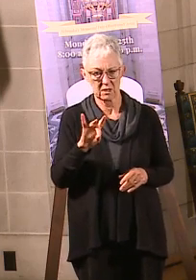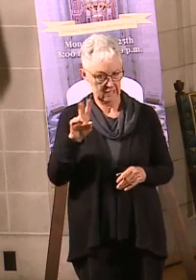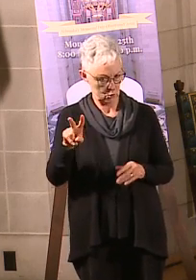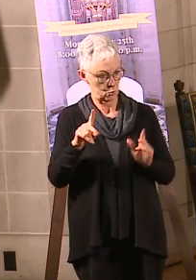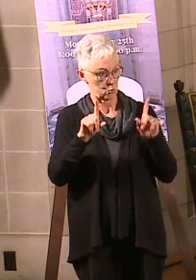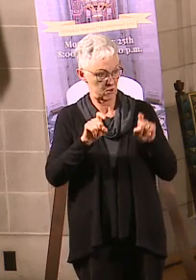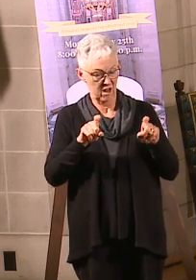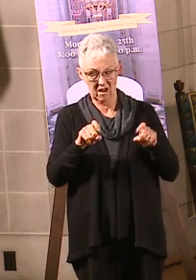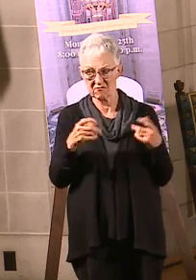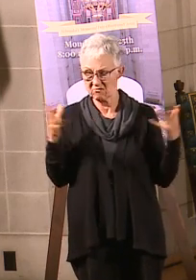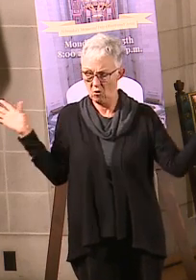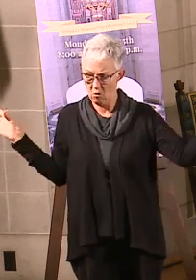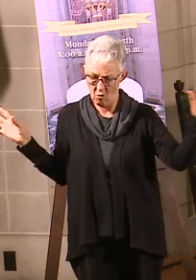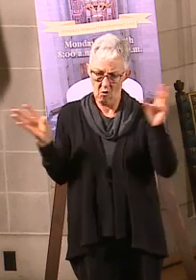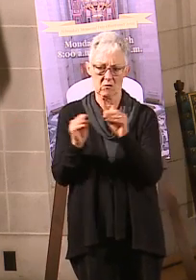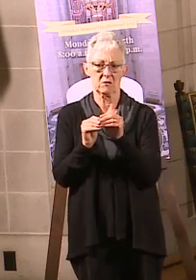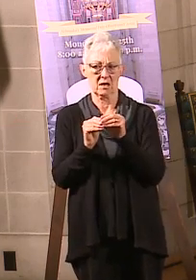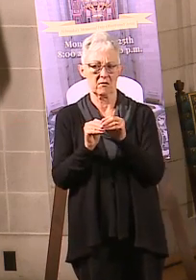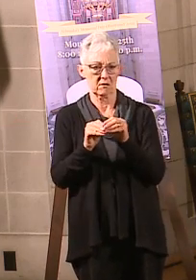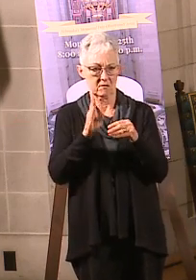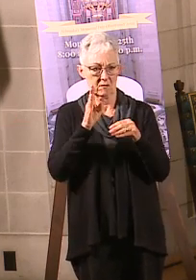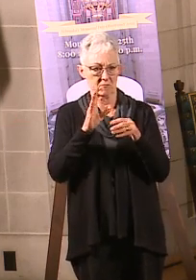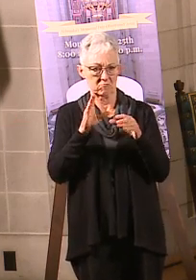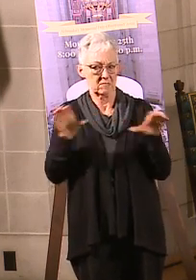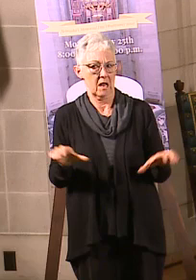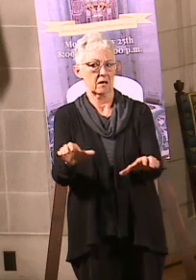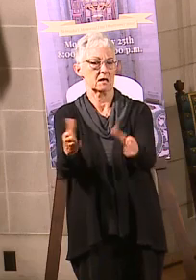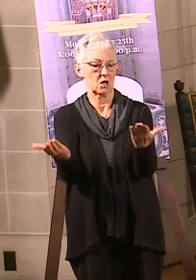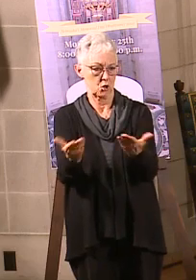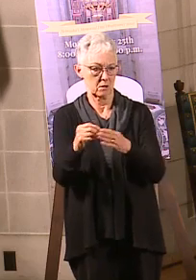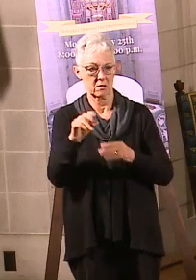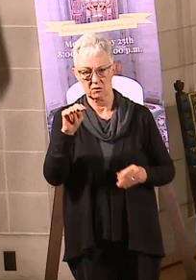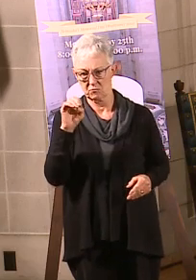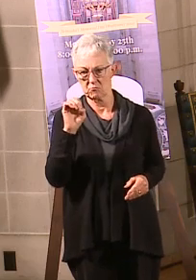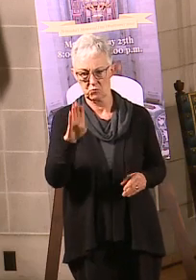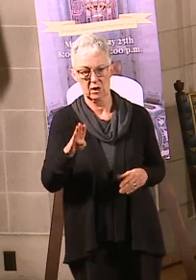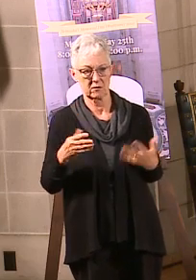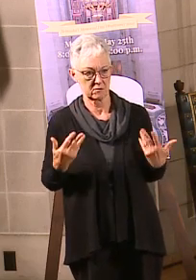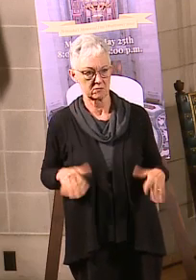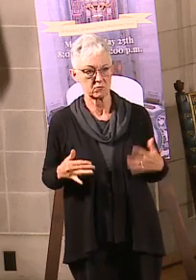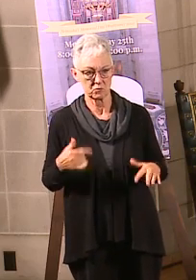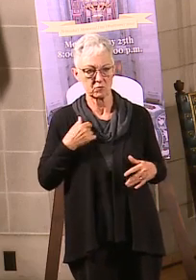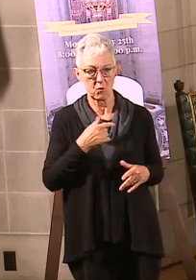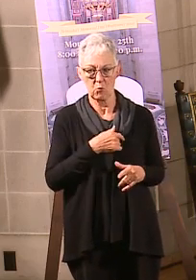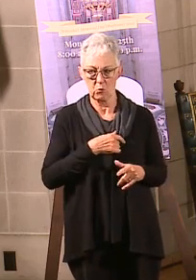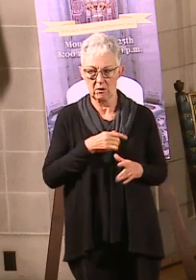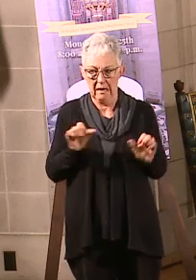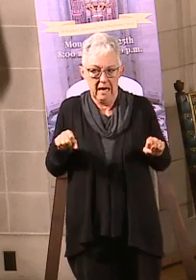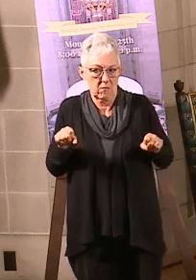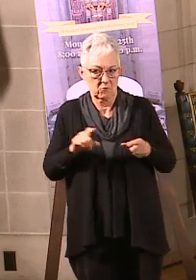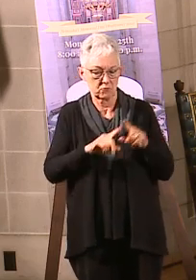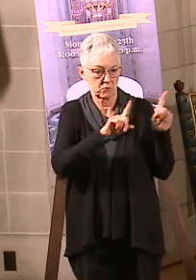40,482. So over 40,000 tests now. So we have ramped up that testing capacity here in the state of Nebraska.